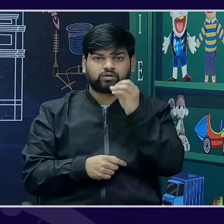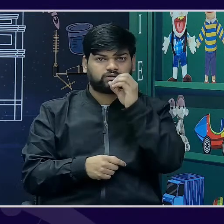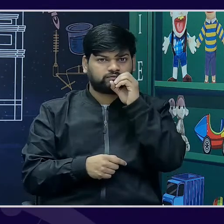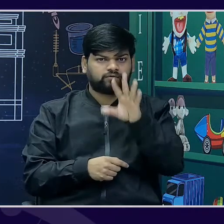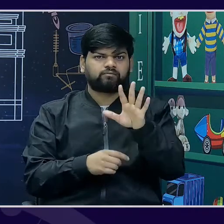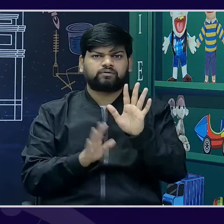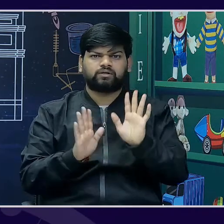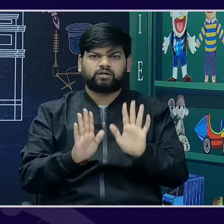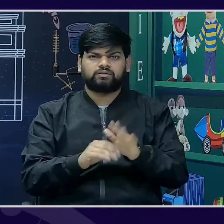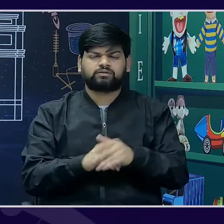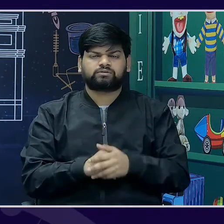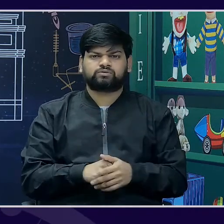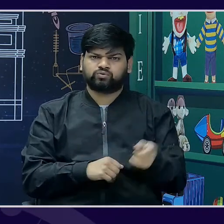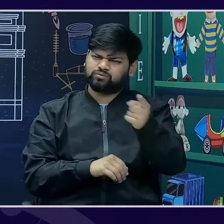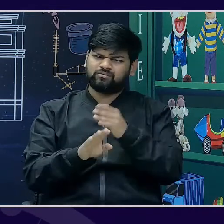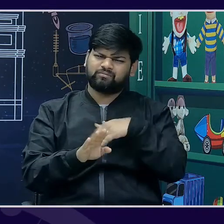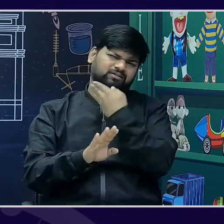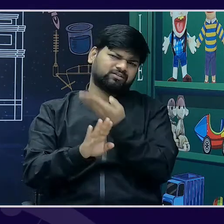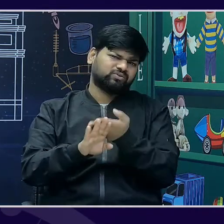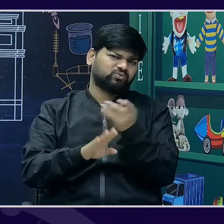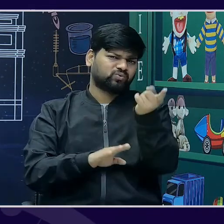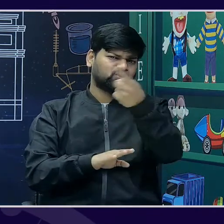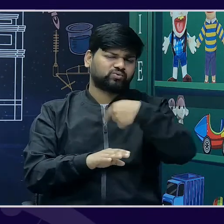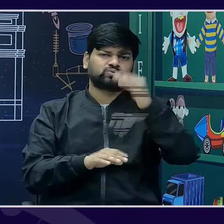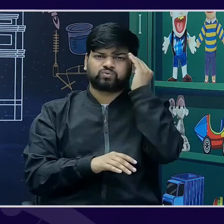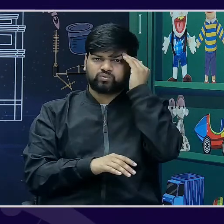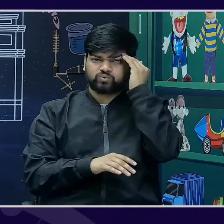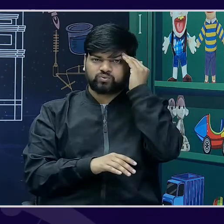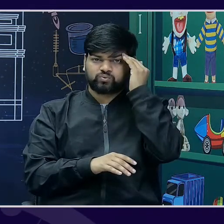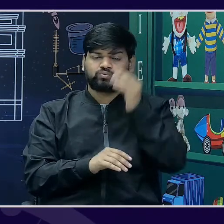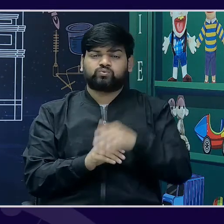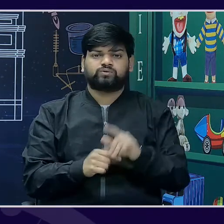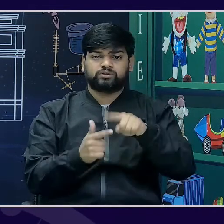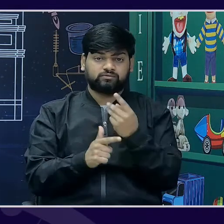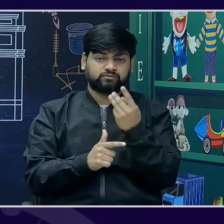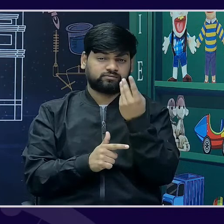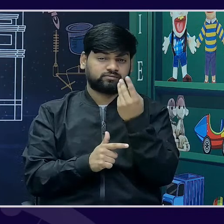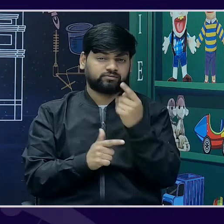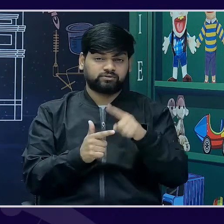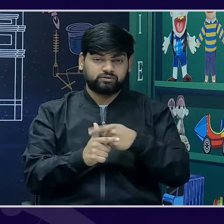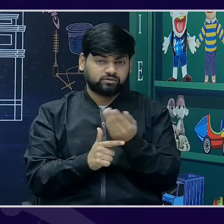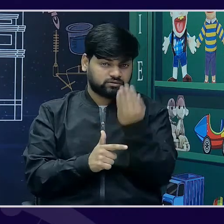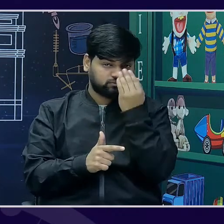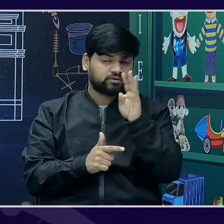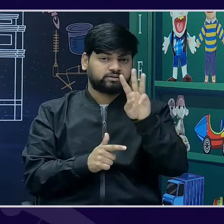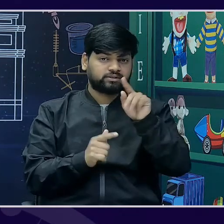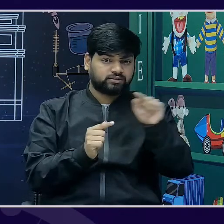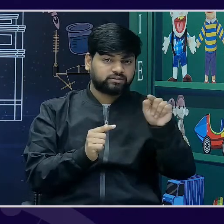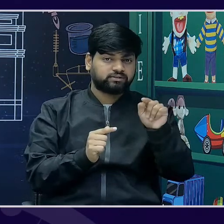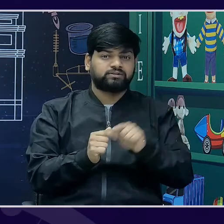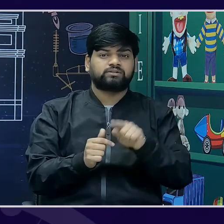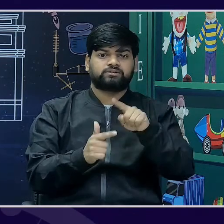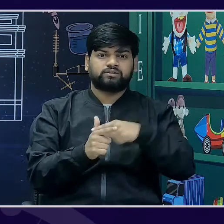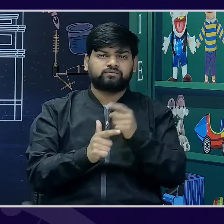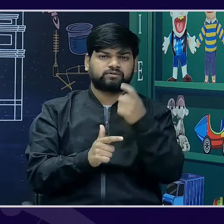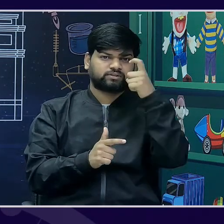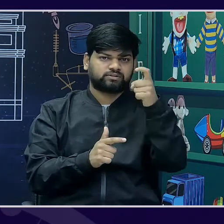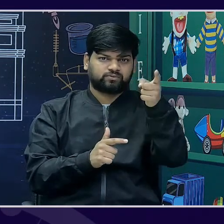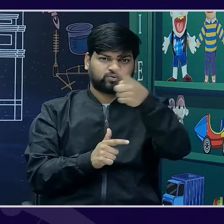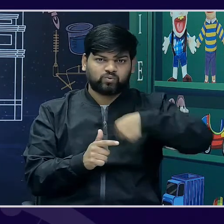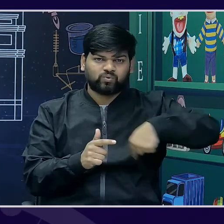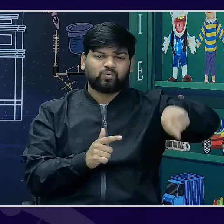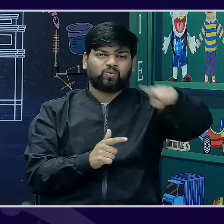know that from 3rd January 2023 till 7th of January 2023, the Department of School Education and